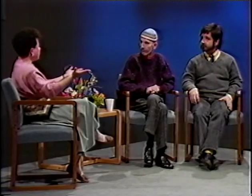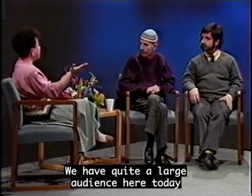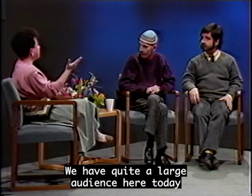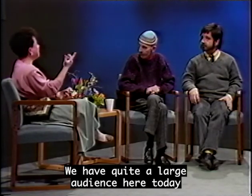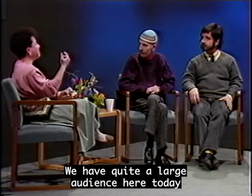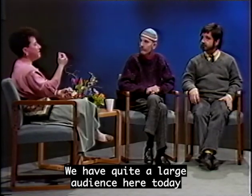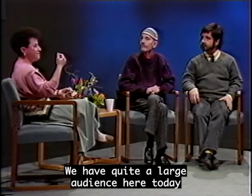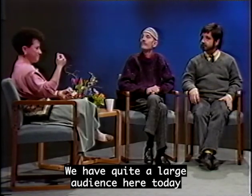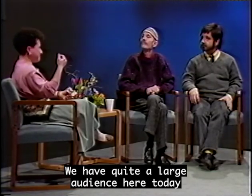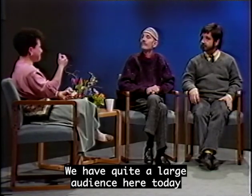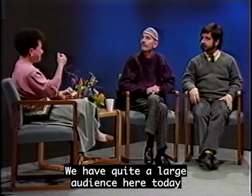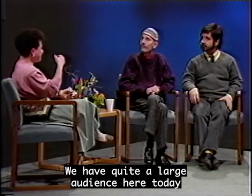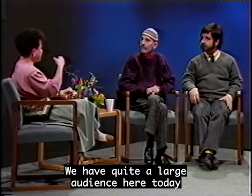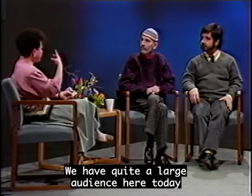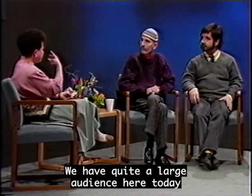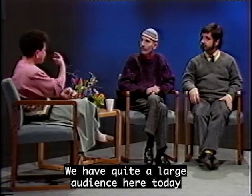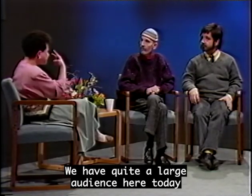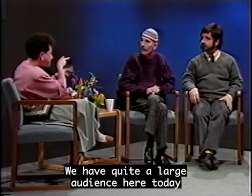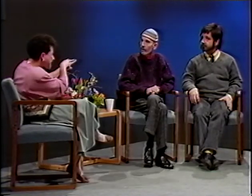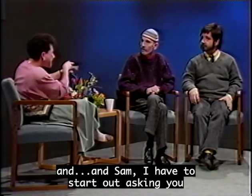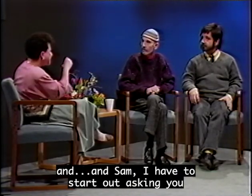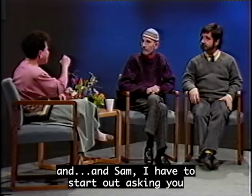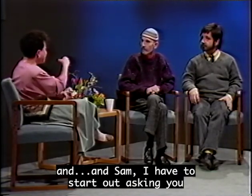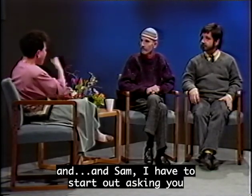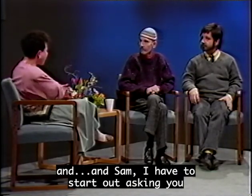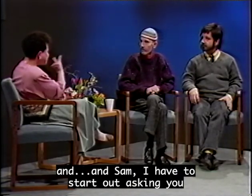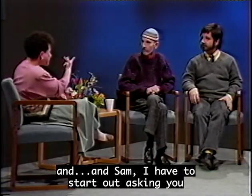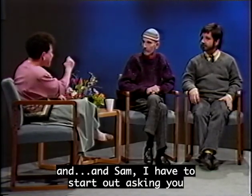We have quite a large audience here today,